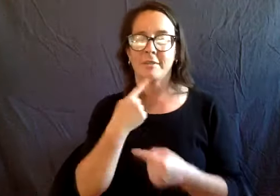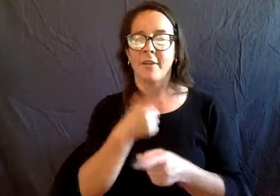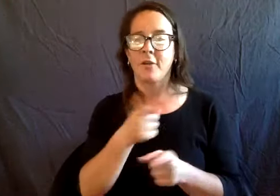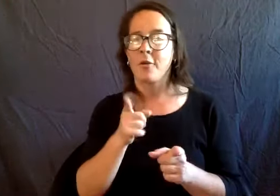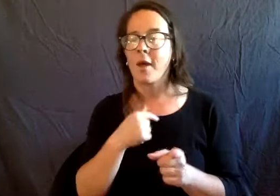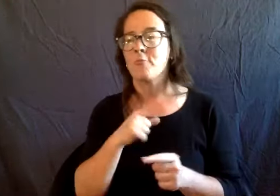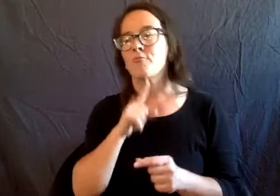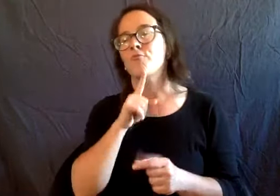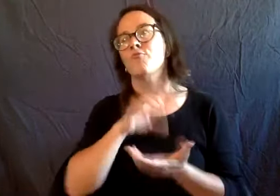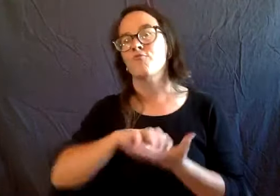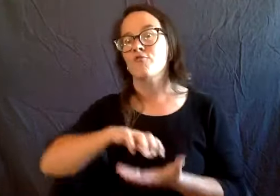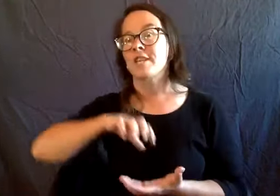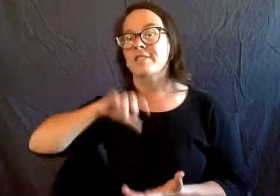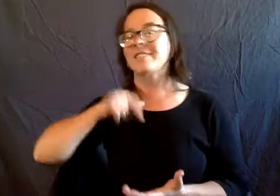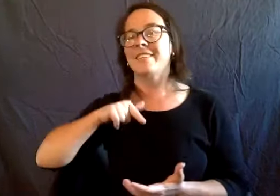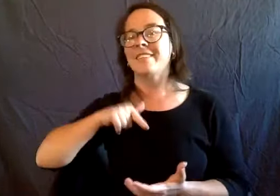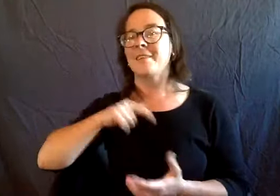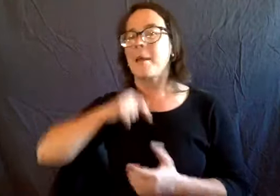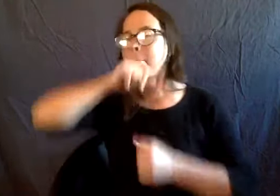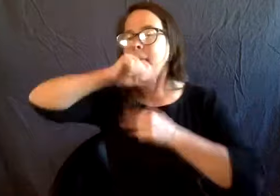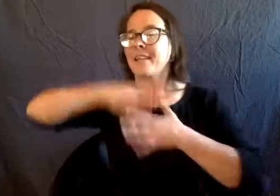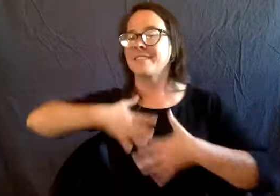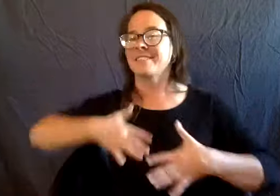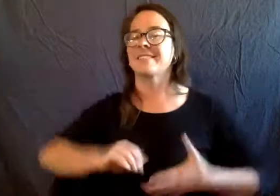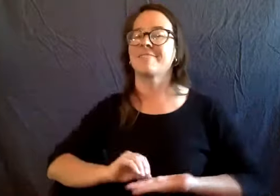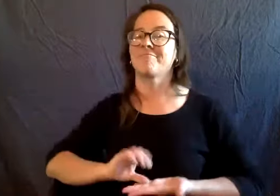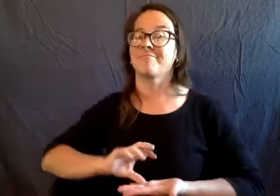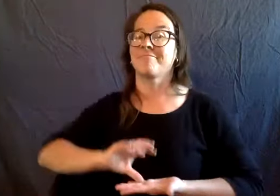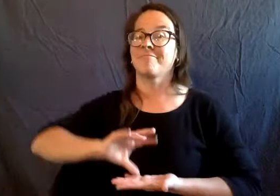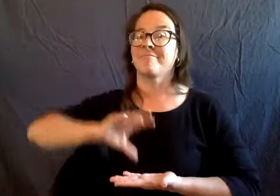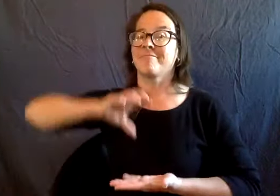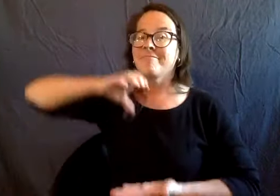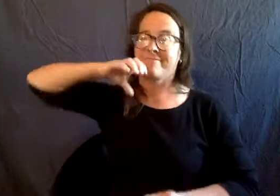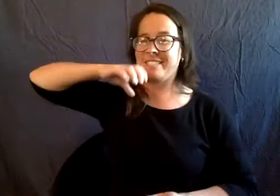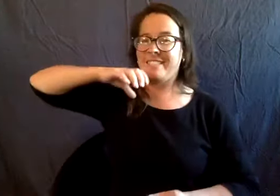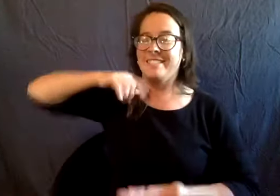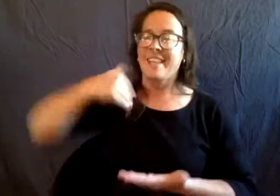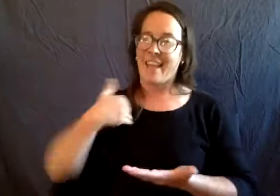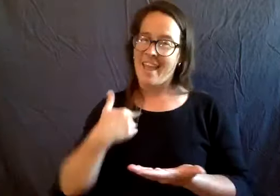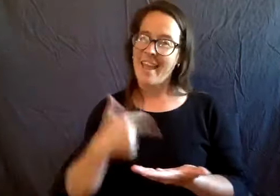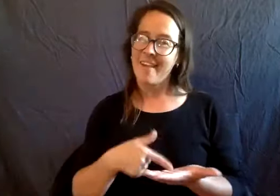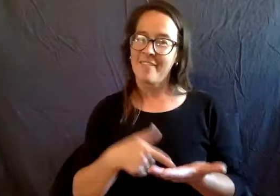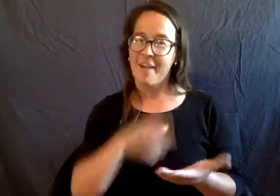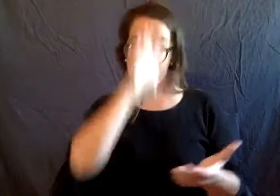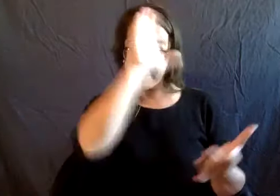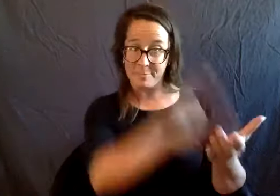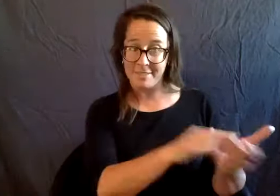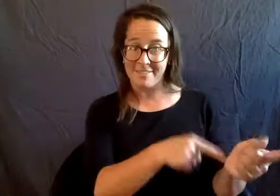I will tell you that I'm richly blessed. And I'm richly blessed that I have a husband that has